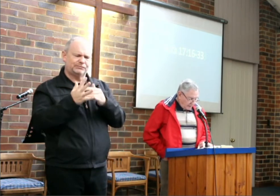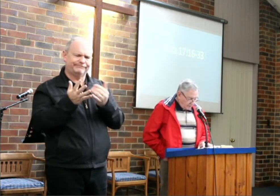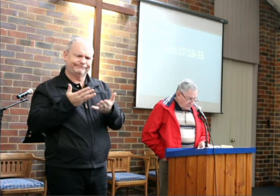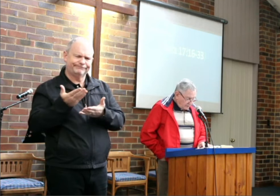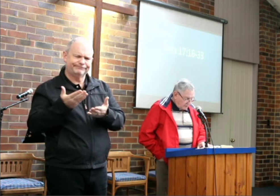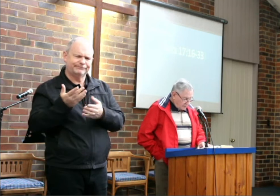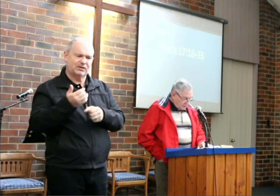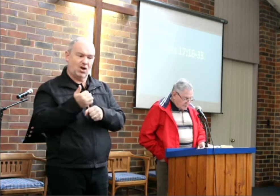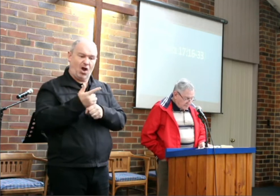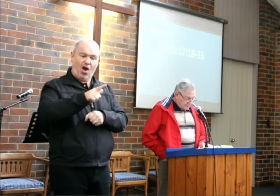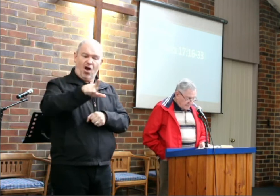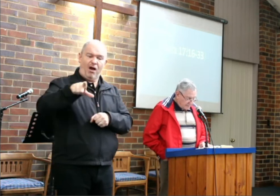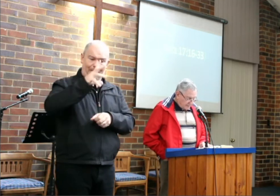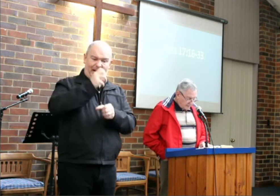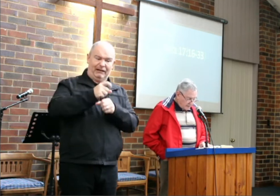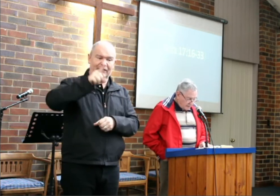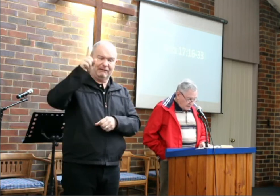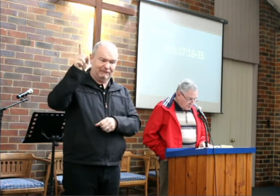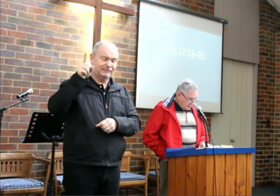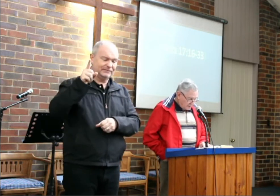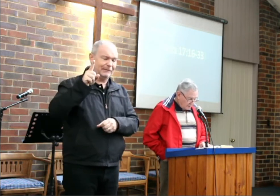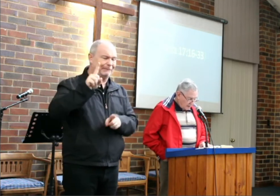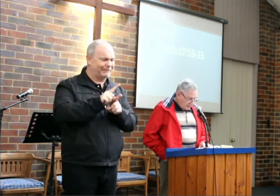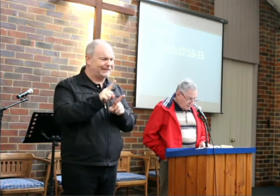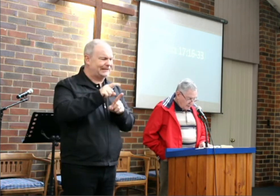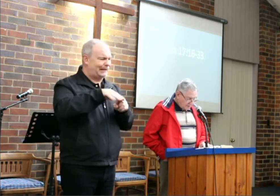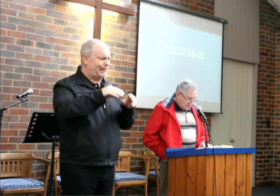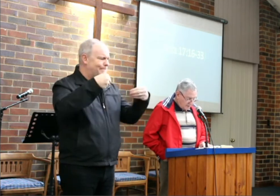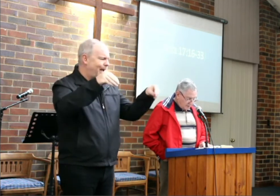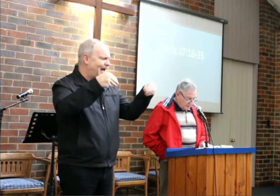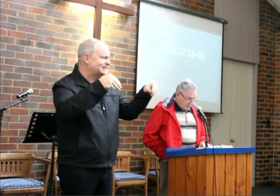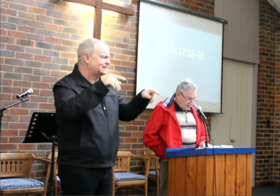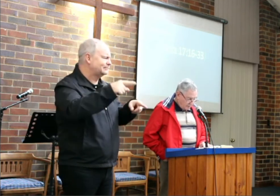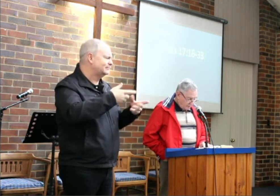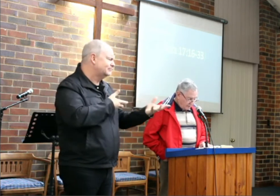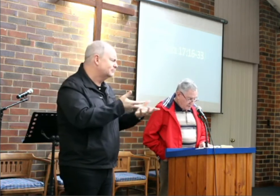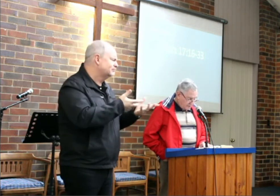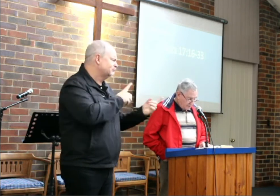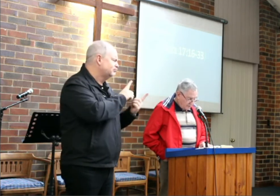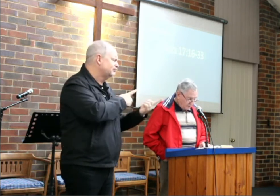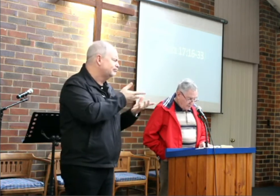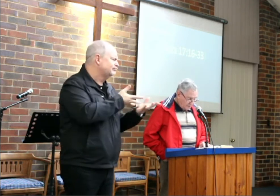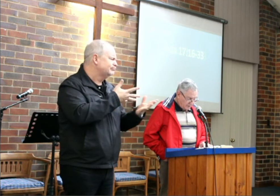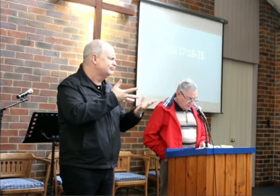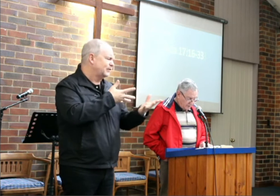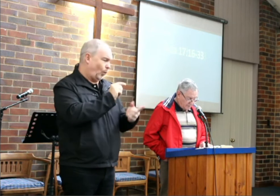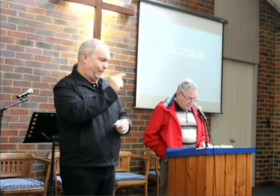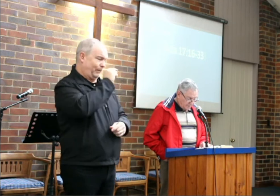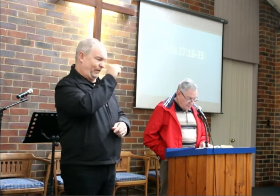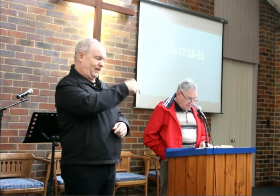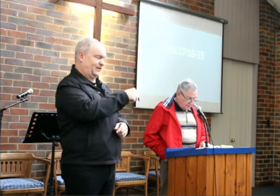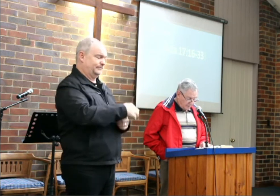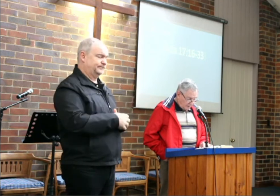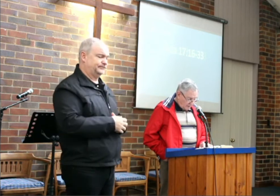and God-fearing Greeks, as well as in the marketplace day by day with those who happened to be there.